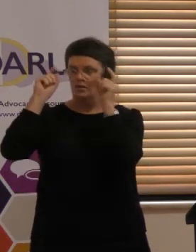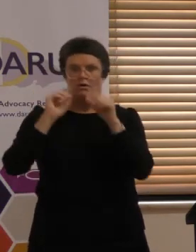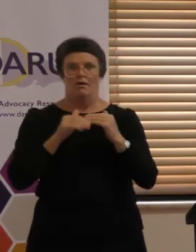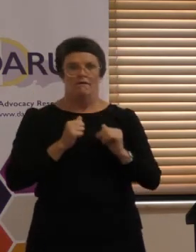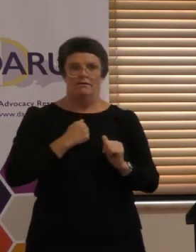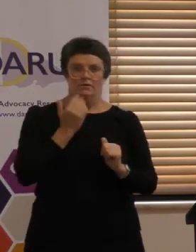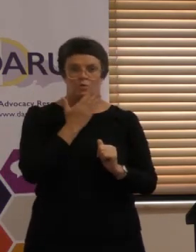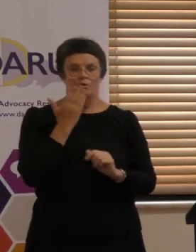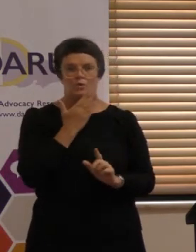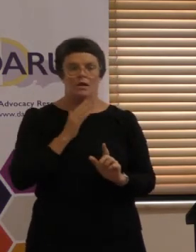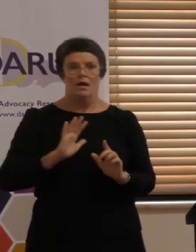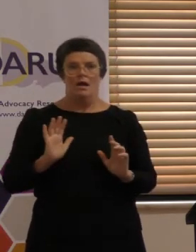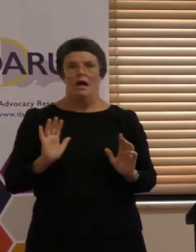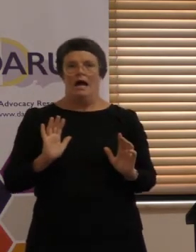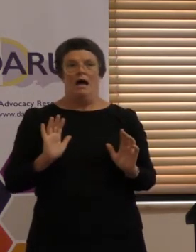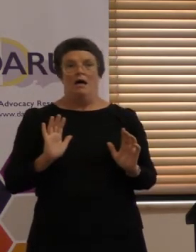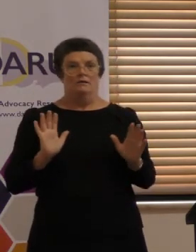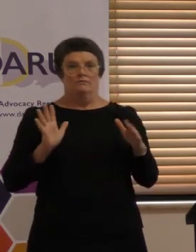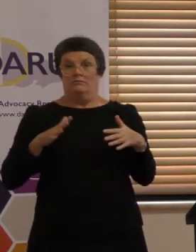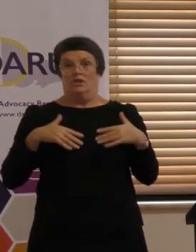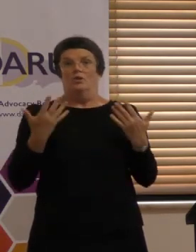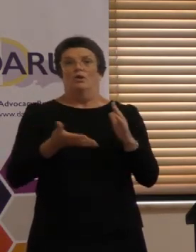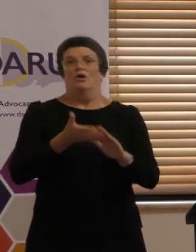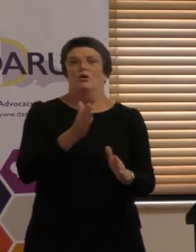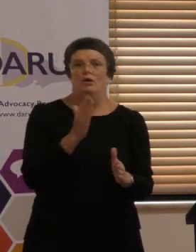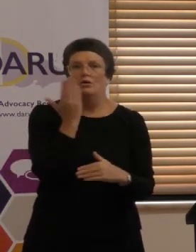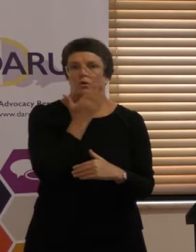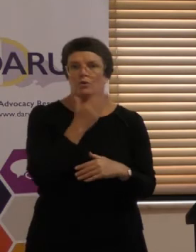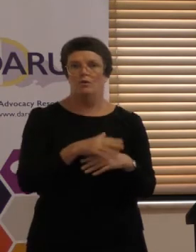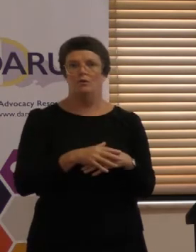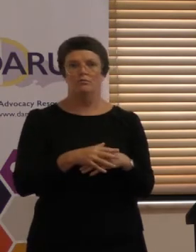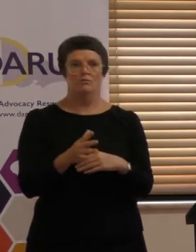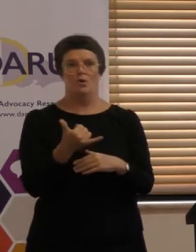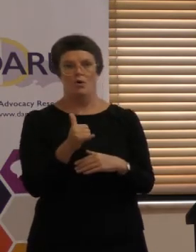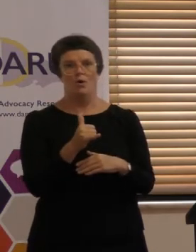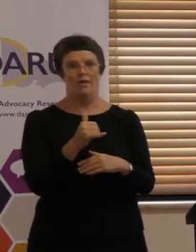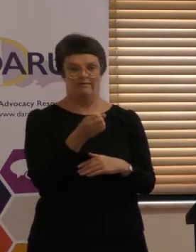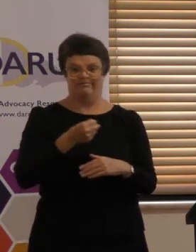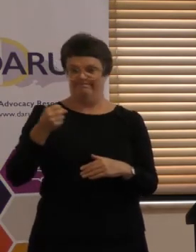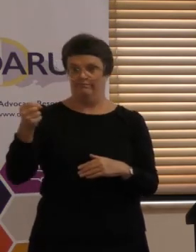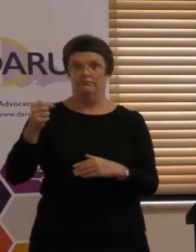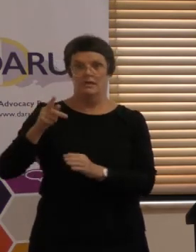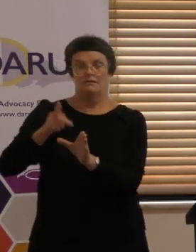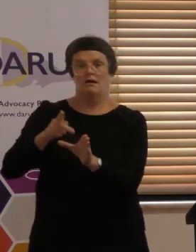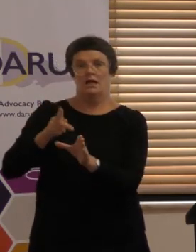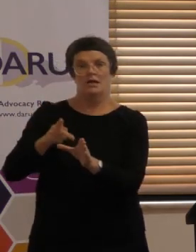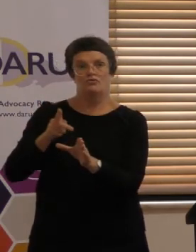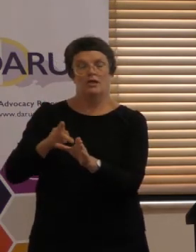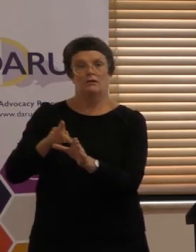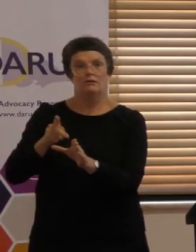at school that they've not been able to attend school, or they've been admitted to psychiatric care